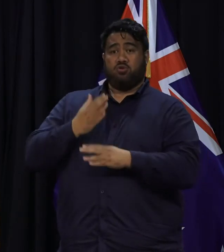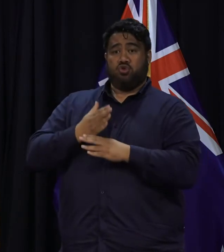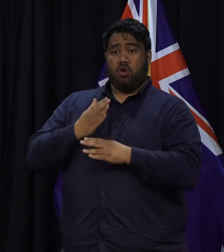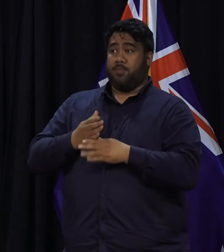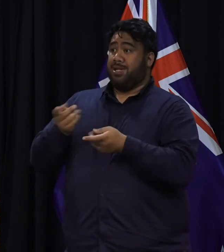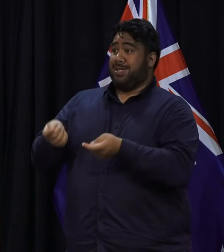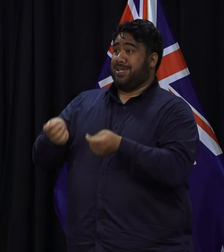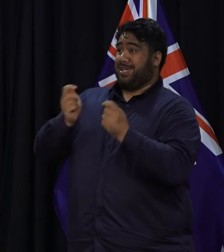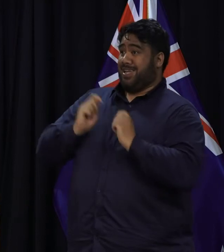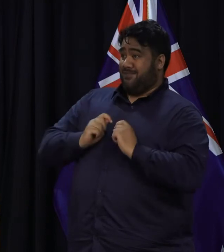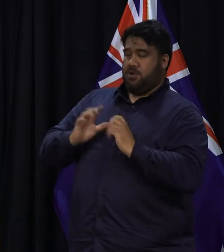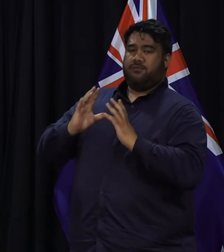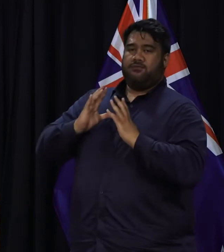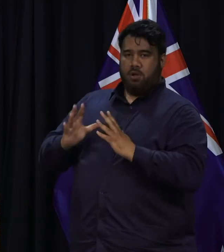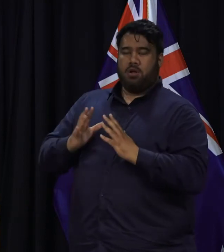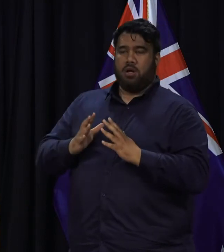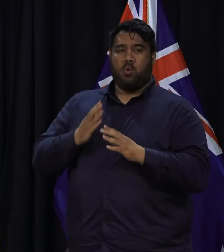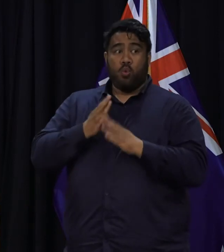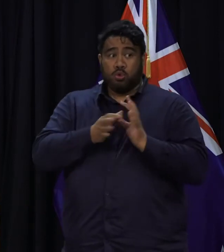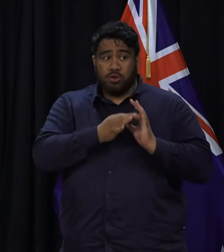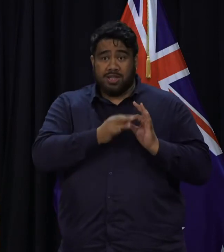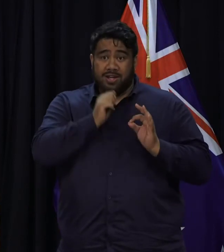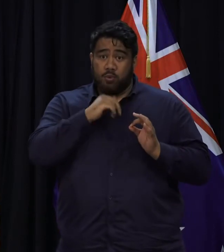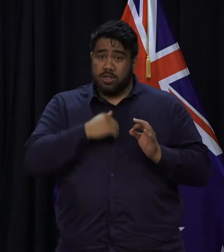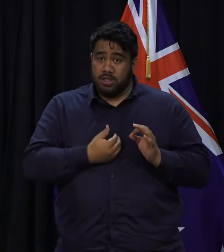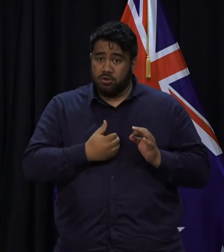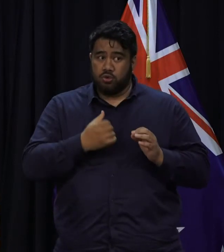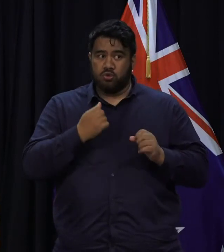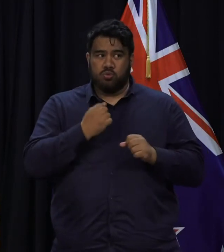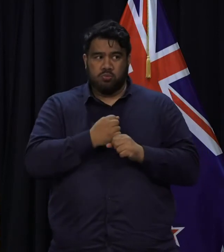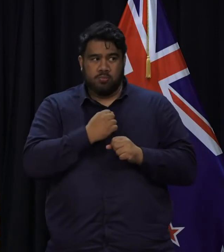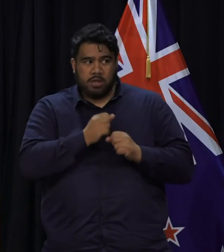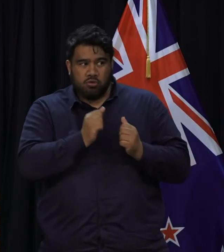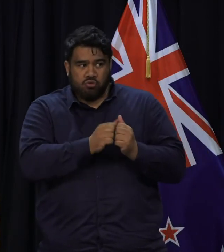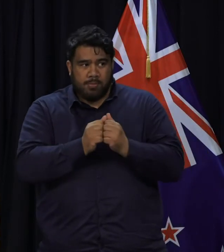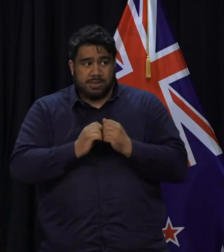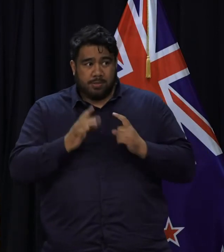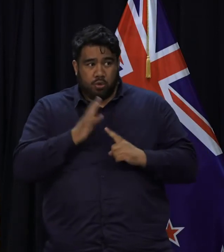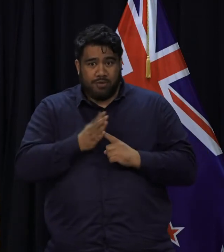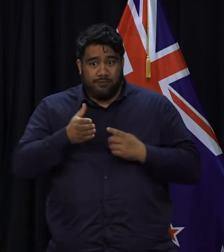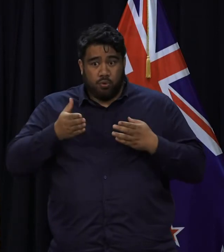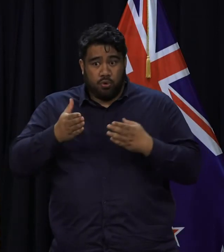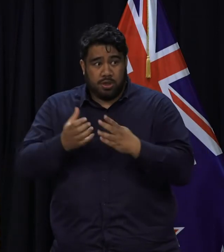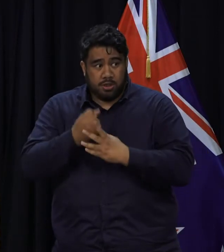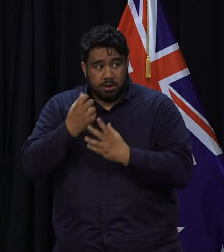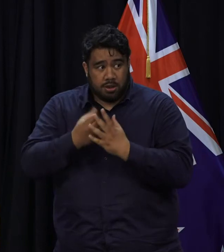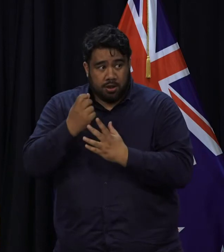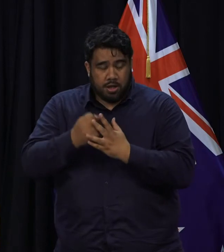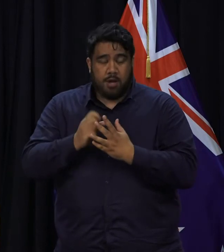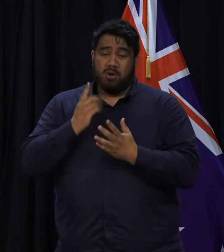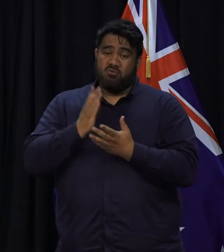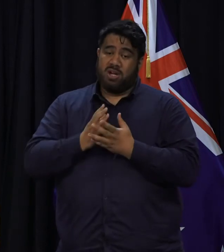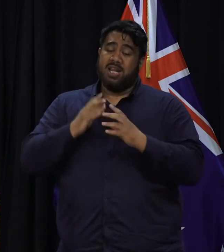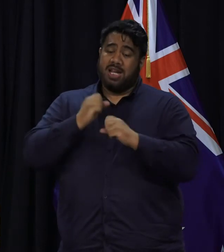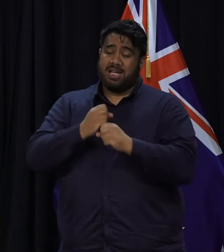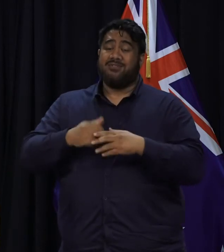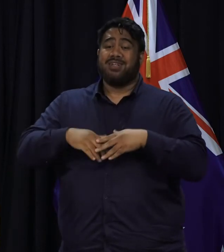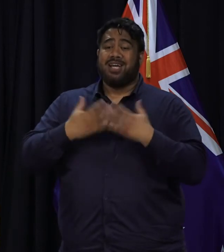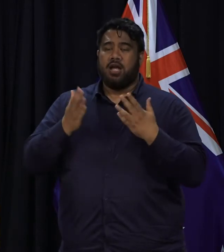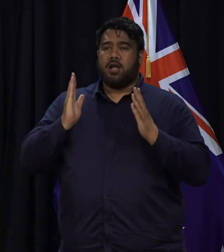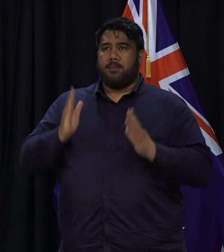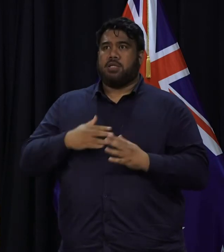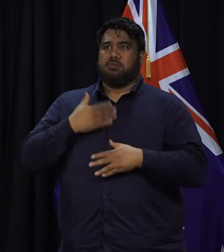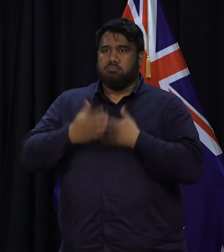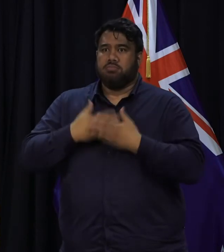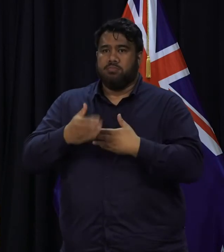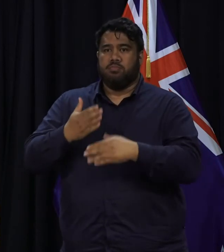been given, to cooperate where it makes sense to build consensus where it's important, but ultimately to get on with the job. Do you think that party